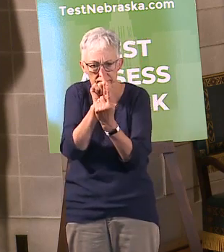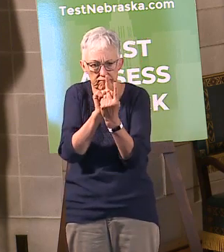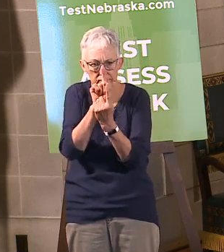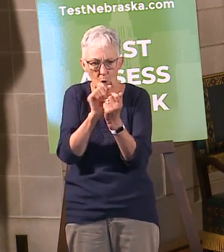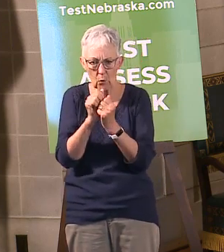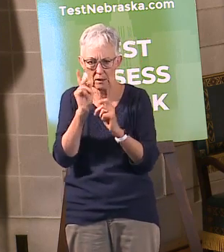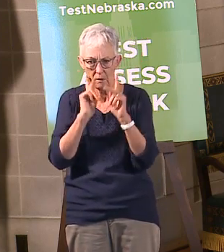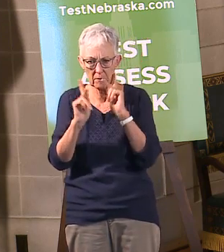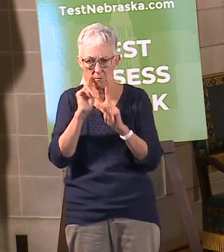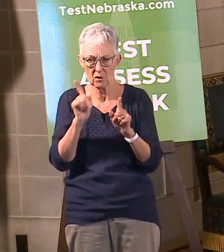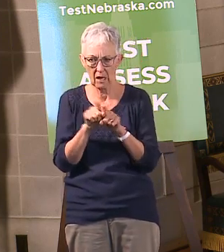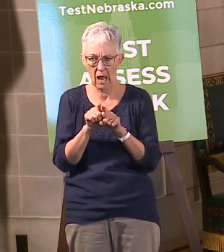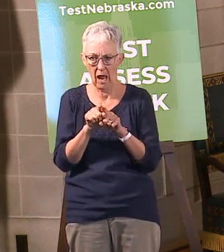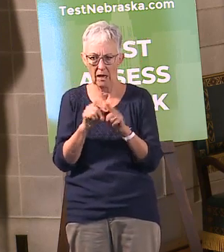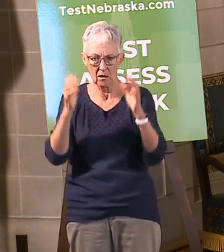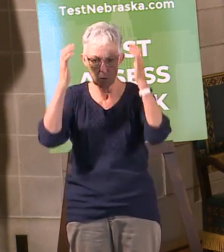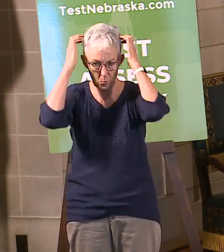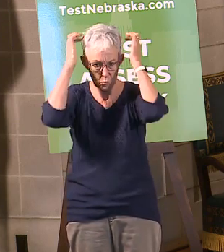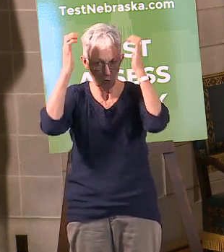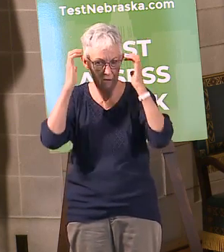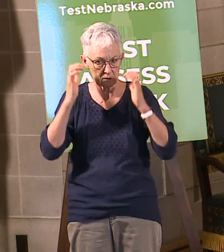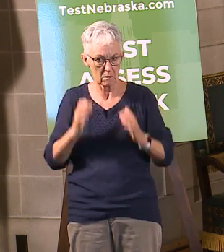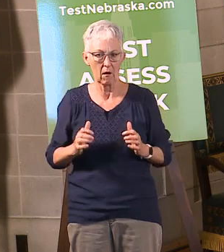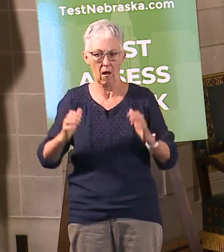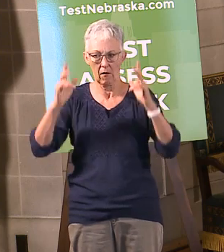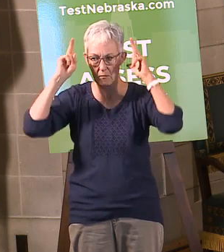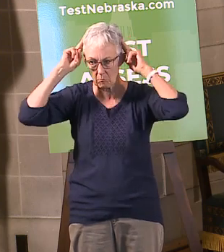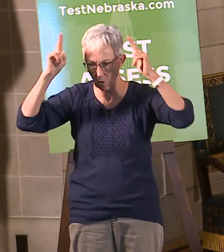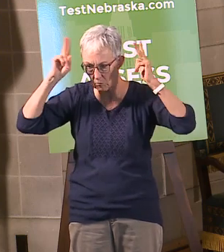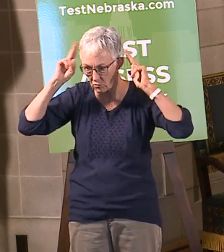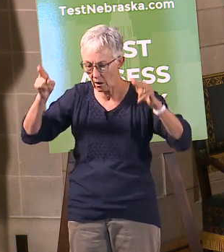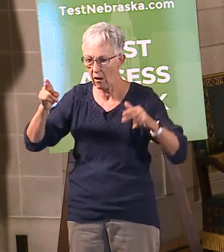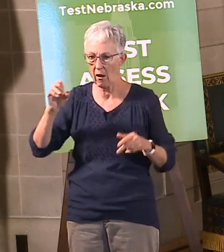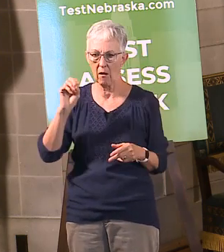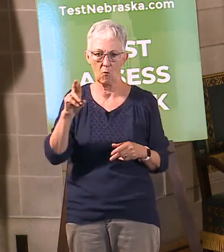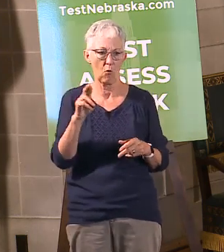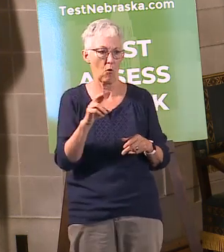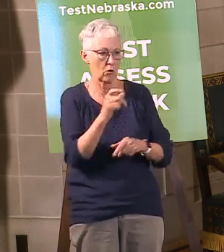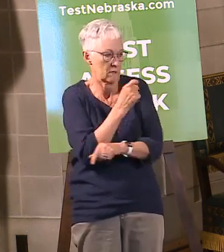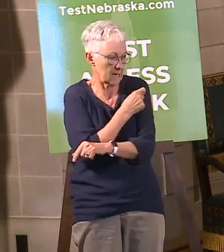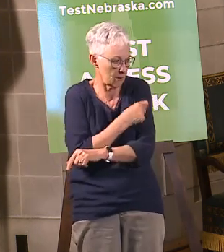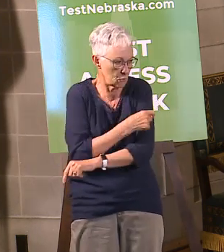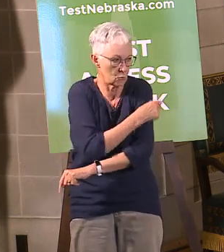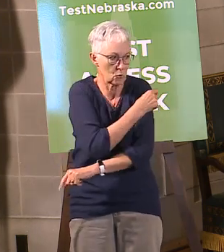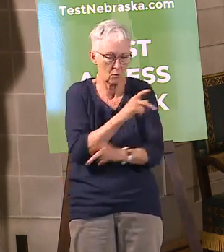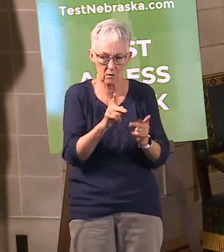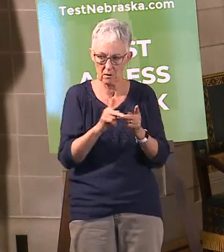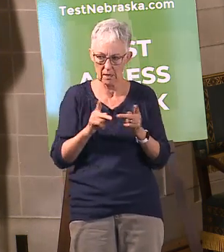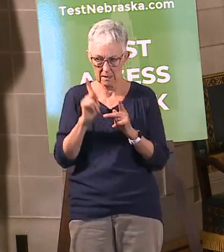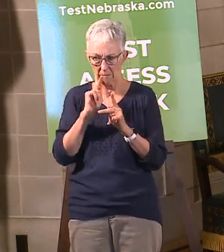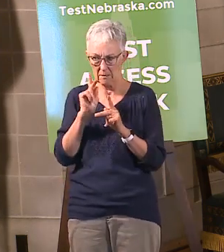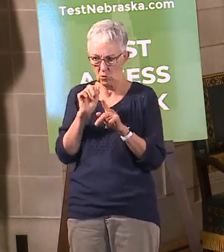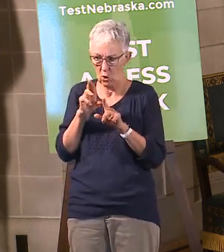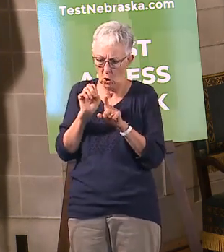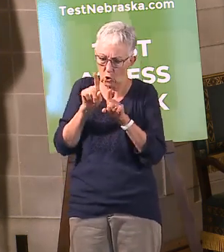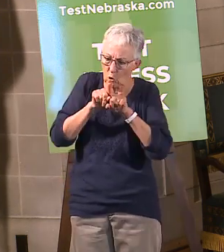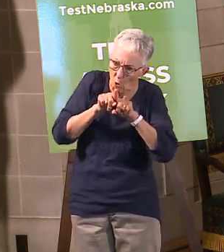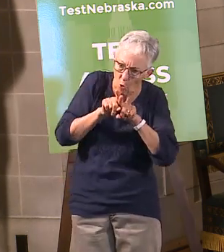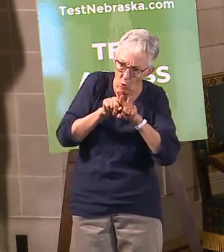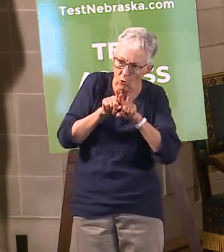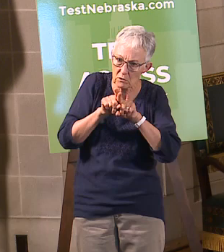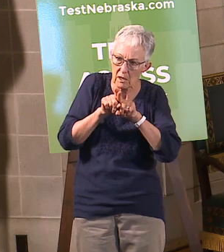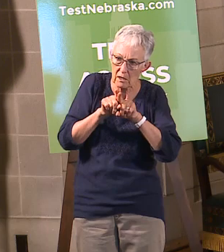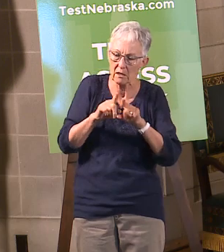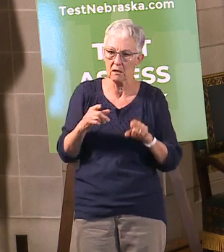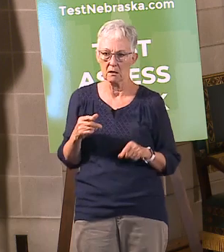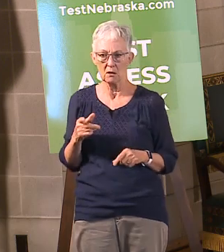or tattoo parlors or what have you. So there are specific cases like that. Now, we can always go back and review those rules, so we may go back and review